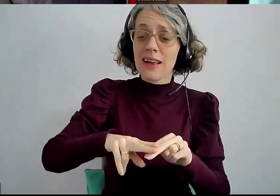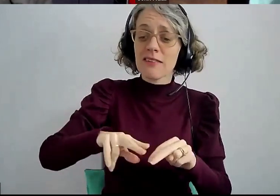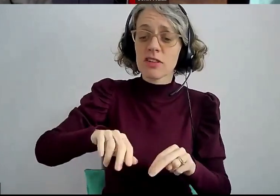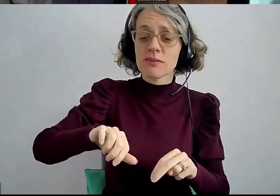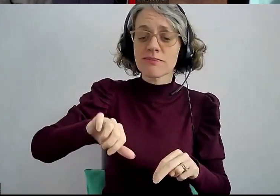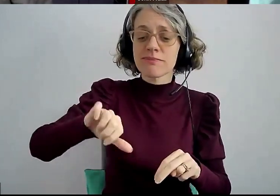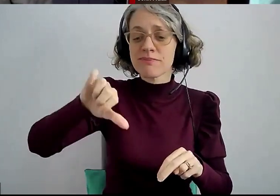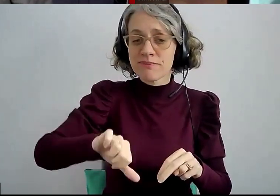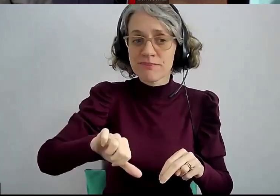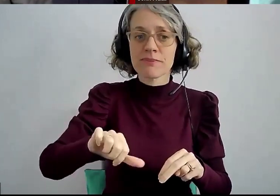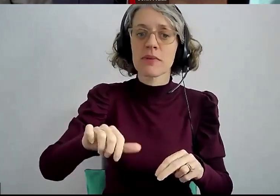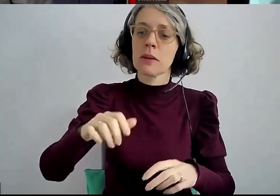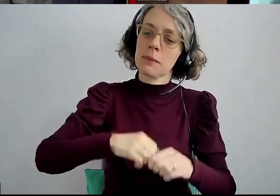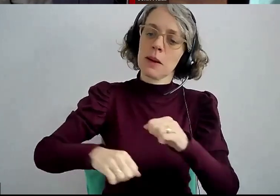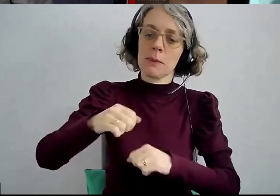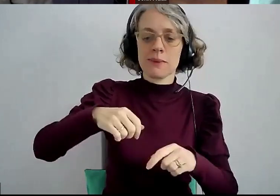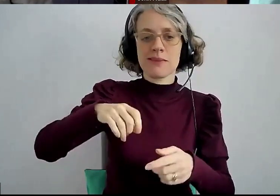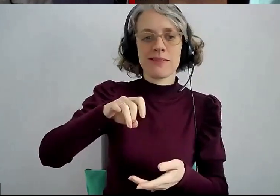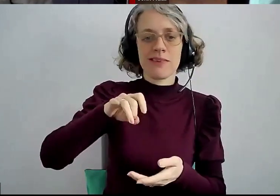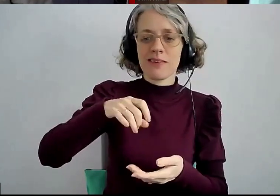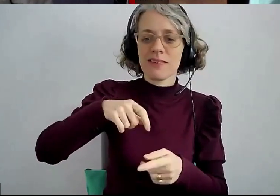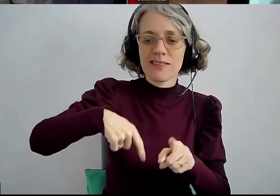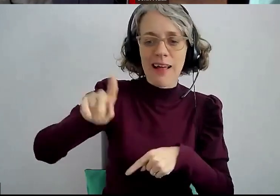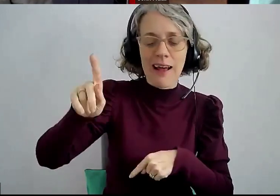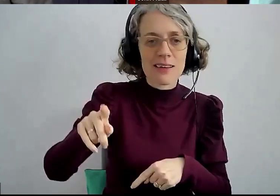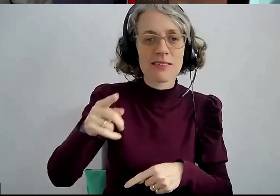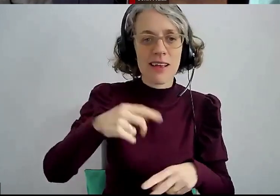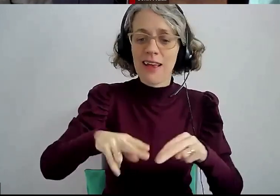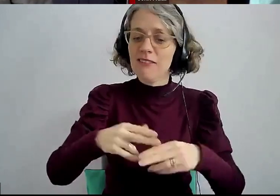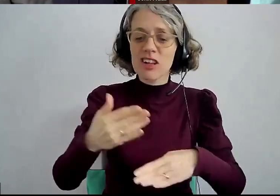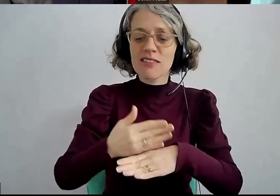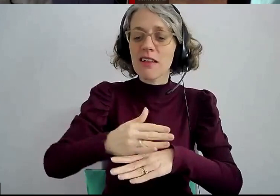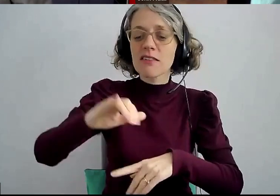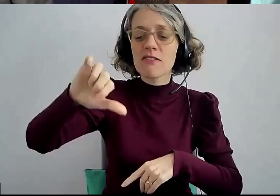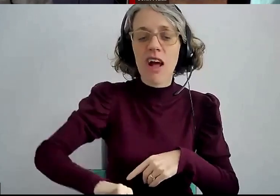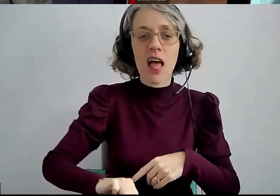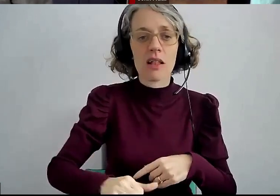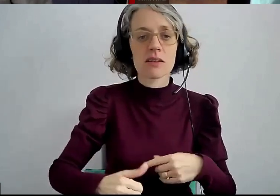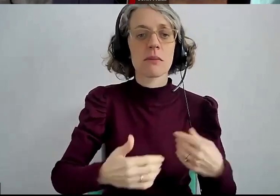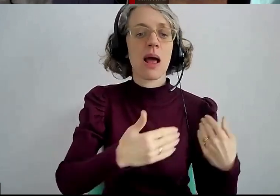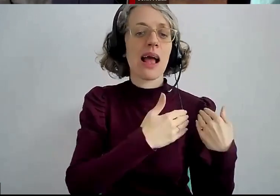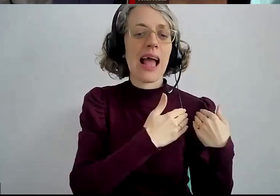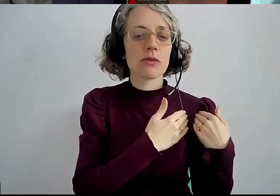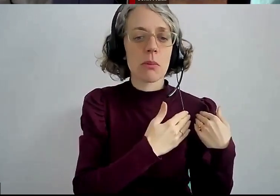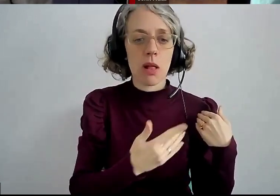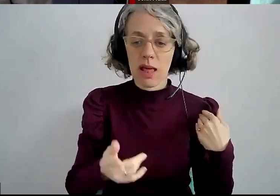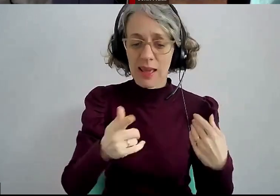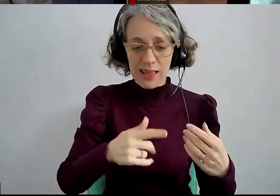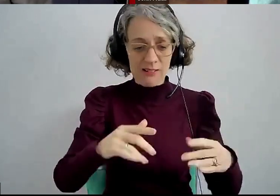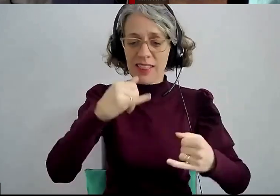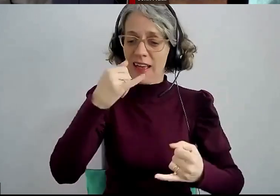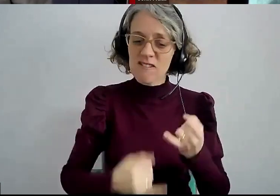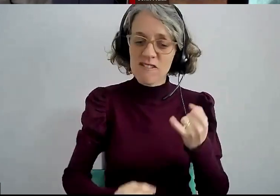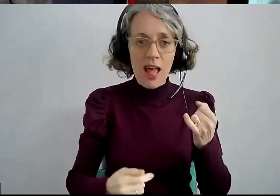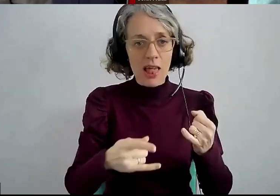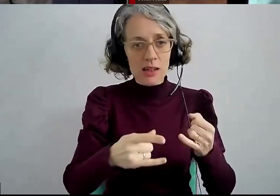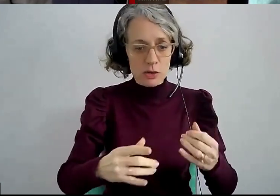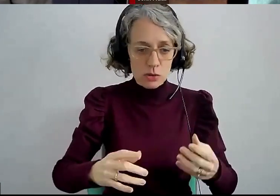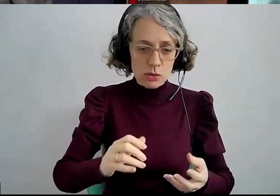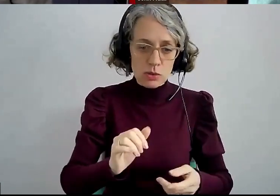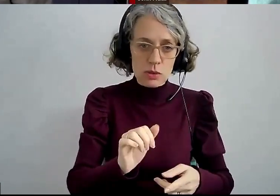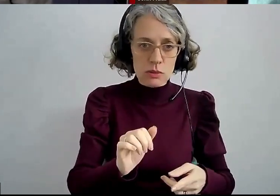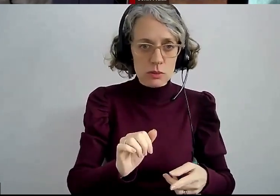lose their jobs if they fail to achieve the task, and they fail to build a team, and they fail to